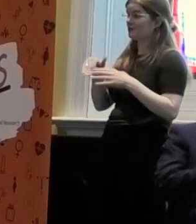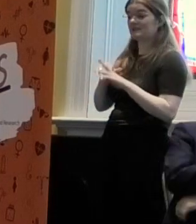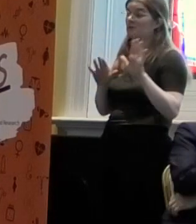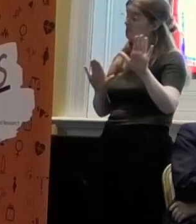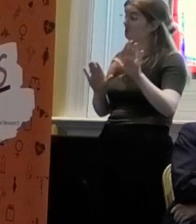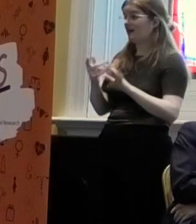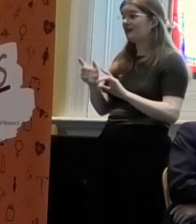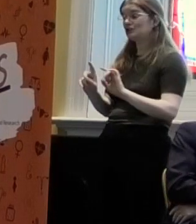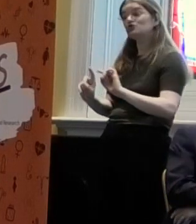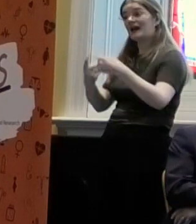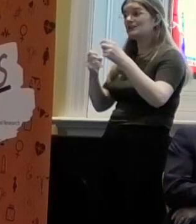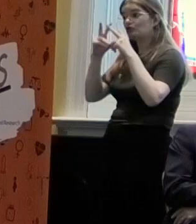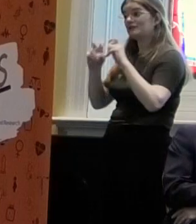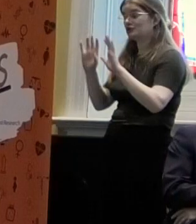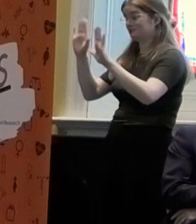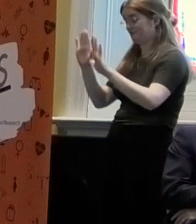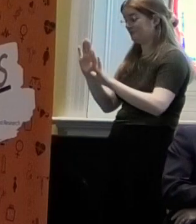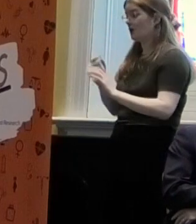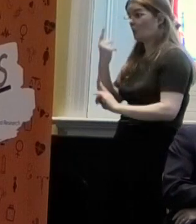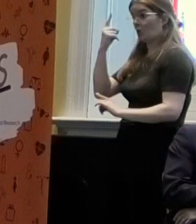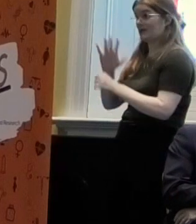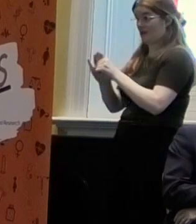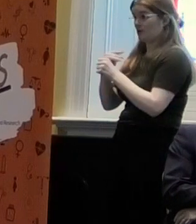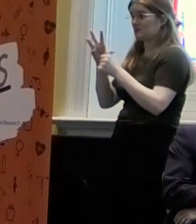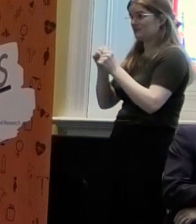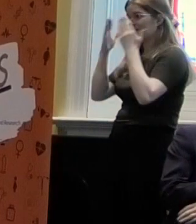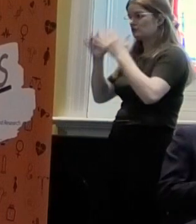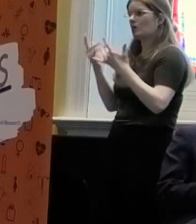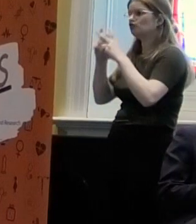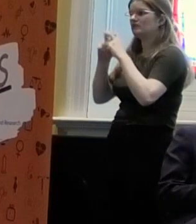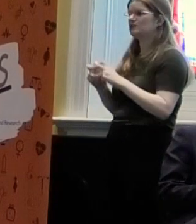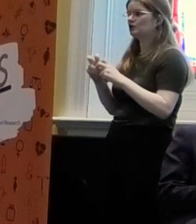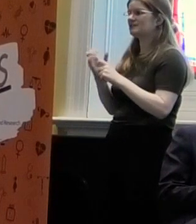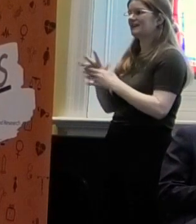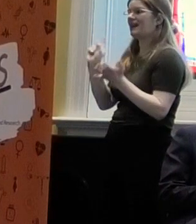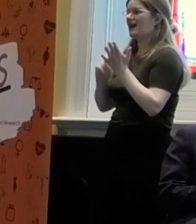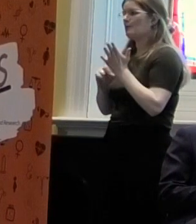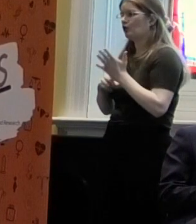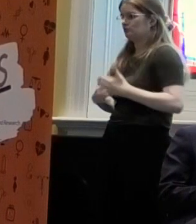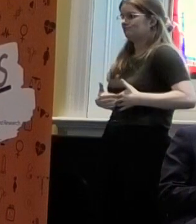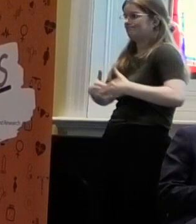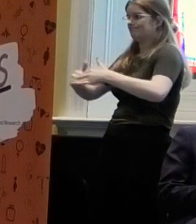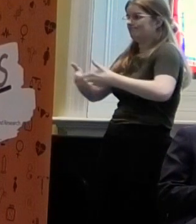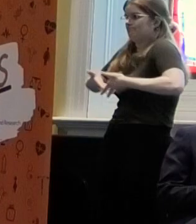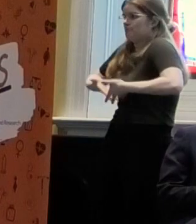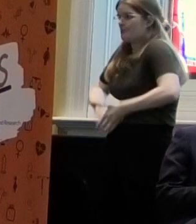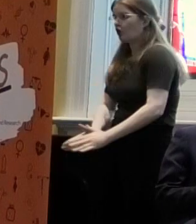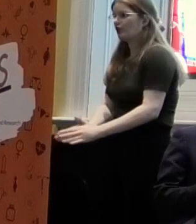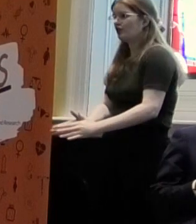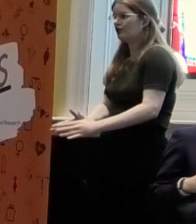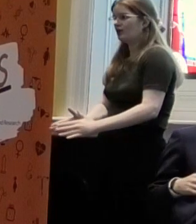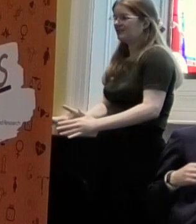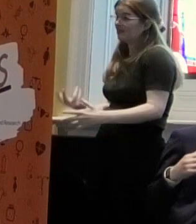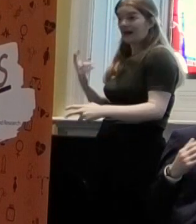challenging research, I mean, one of the areas that we're particularly interested in is research around labor and birth. And as you can imagine,